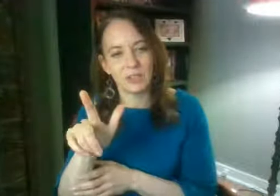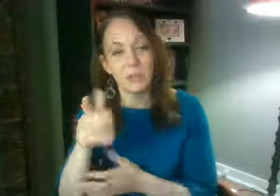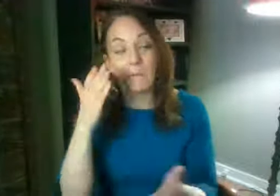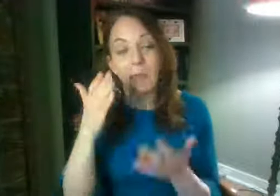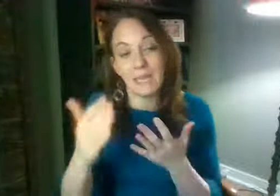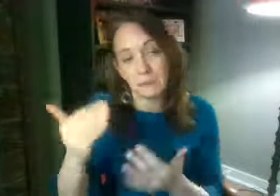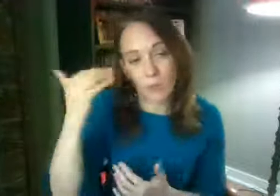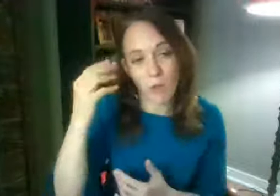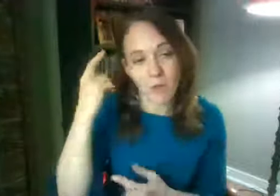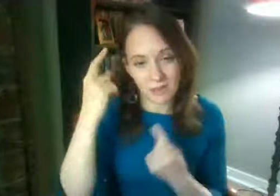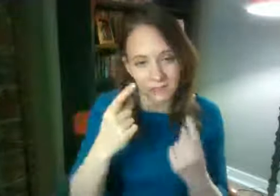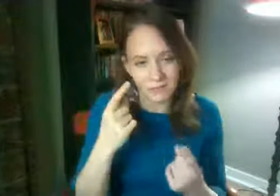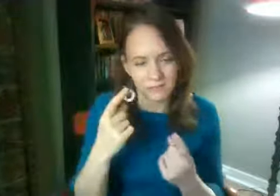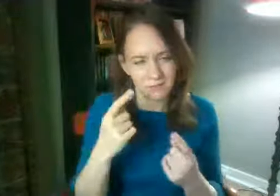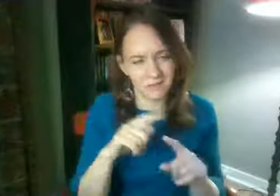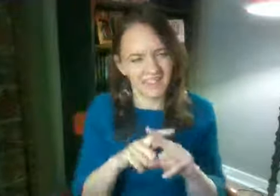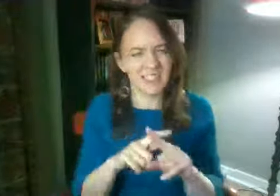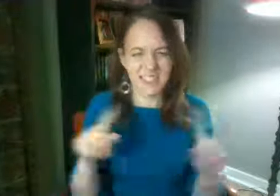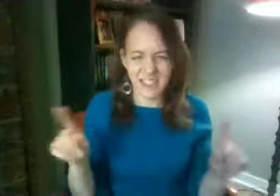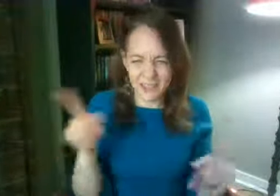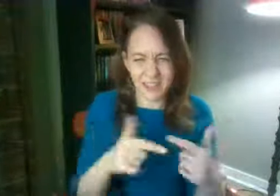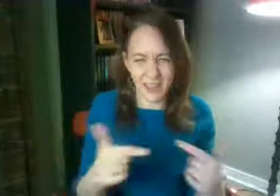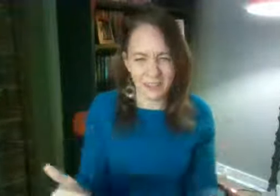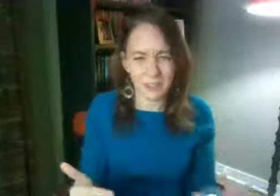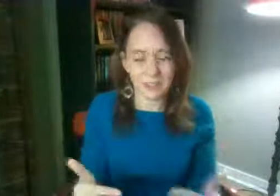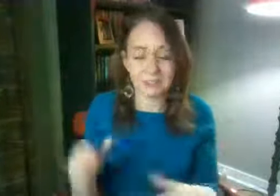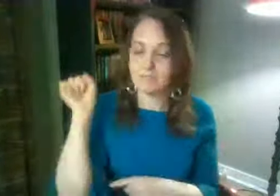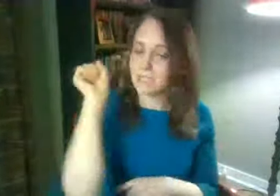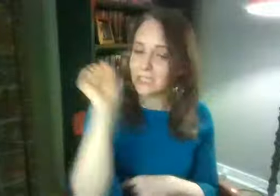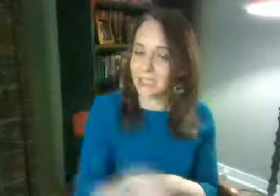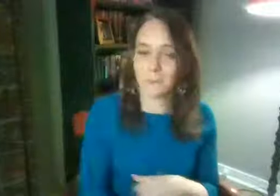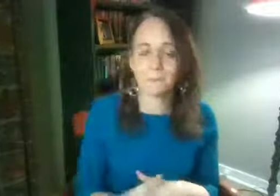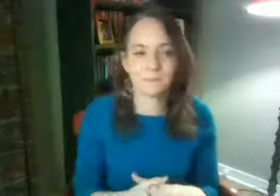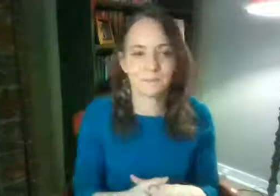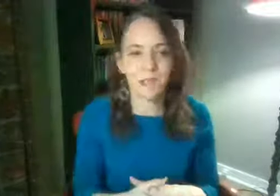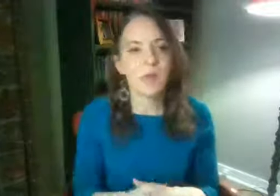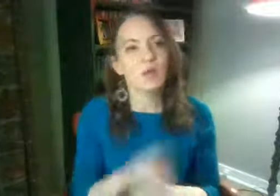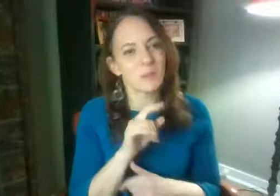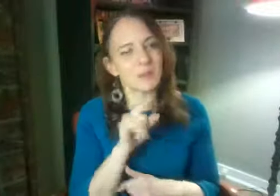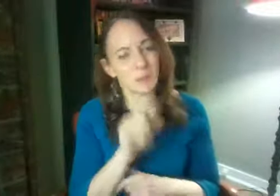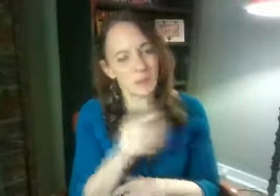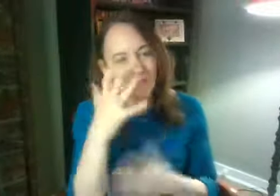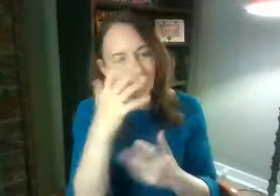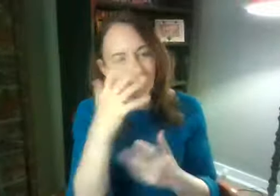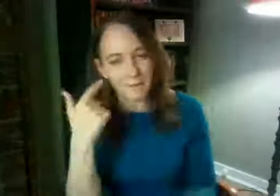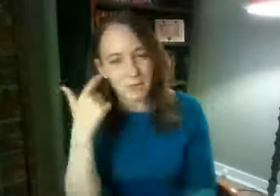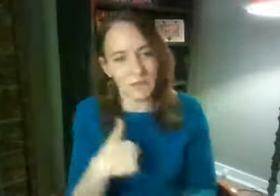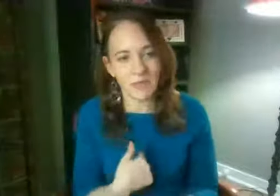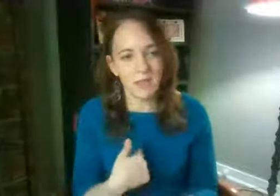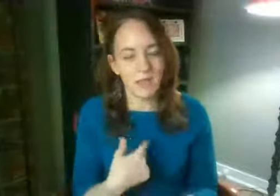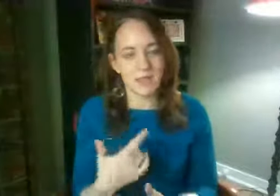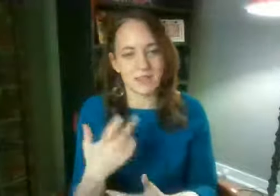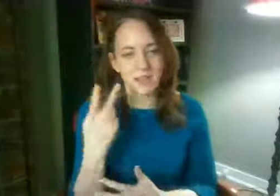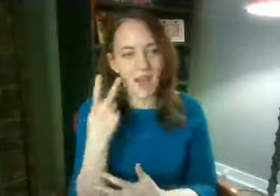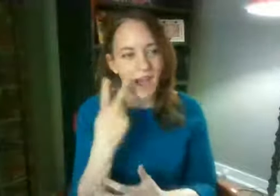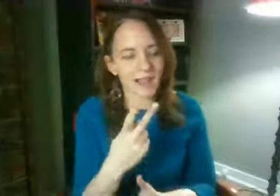you maybe would wonder, do they have a different sign language? Yep. Something that's really interesting for me is that I